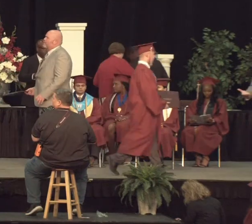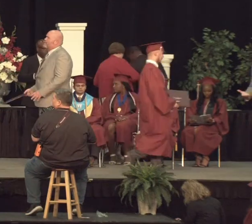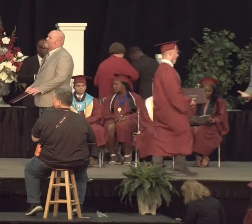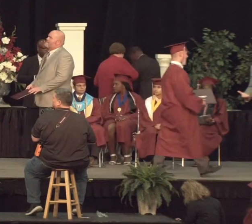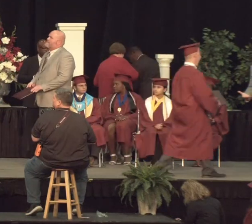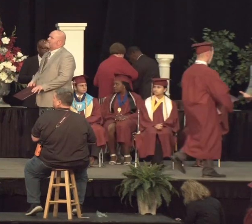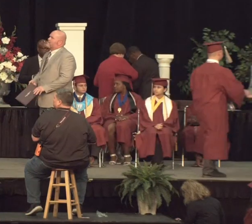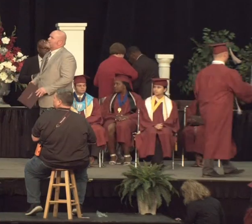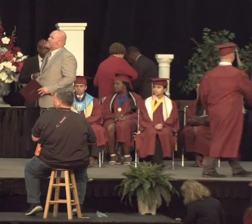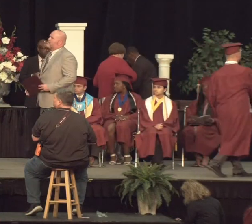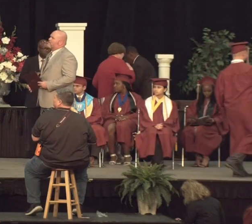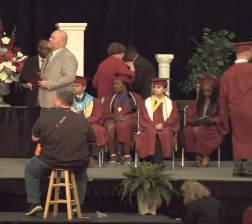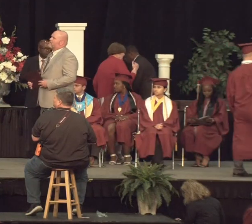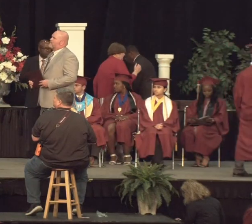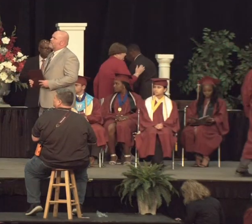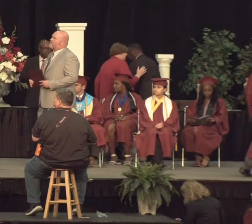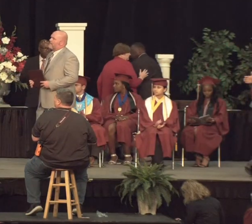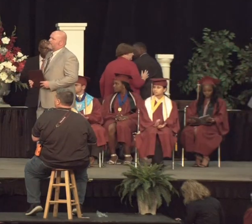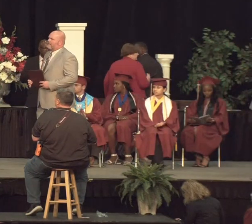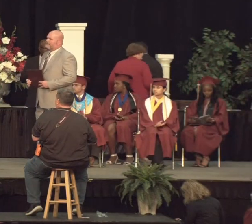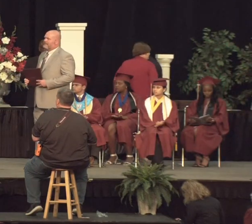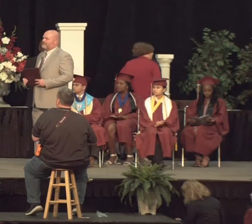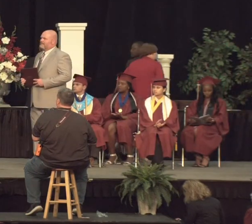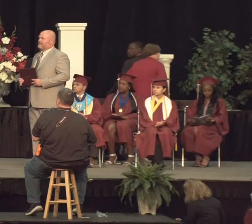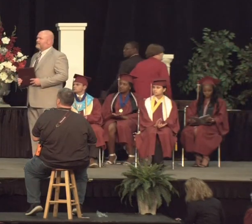Anna Marie Lede cum laude.